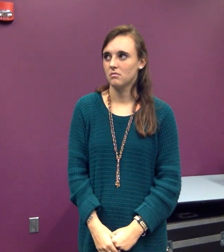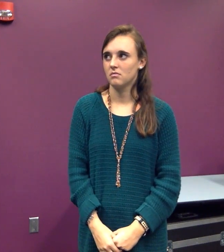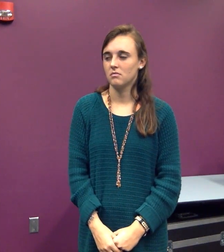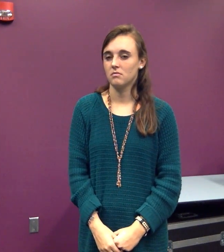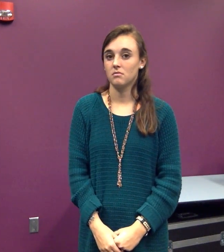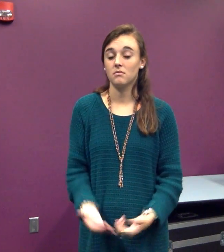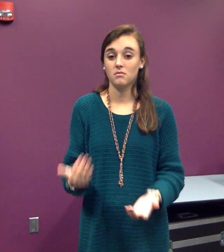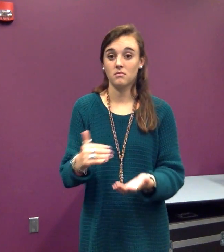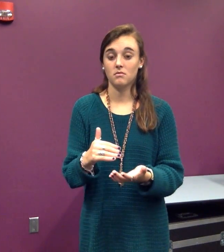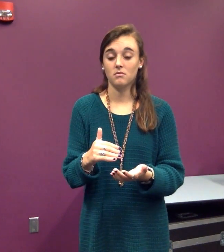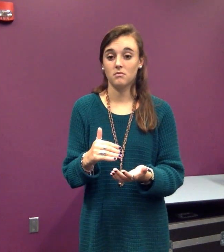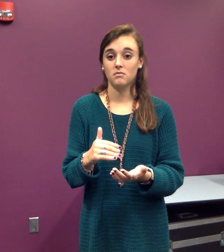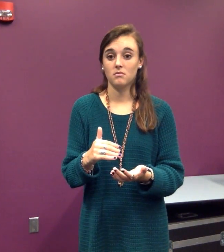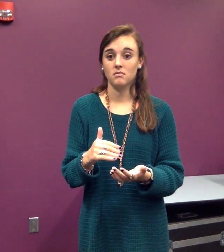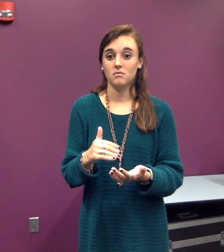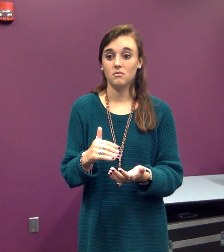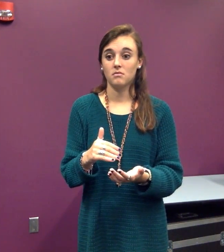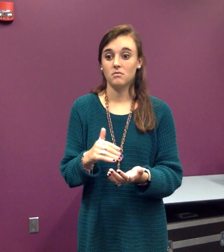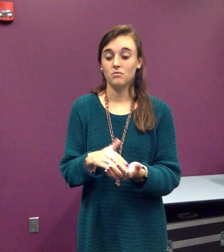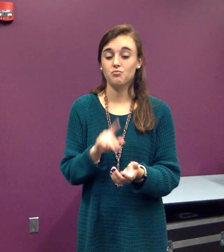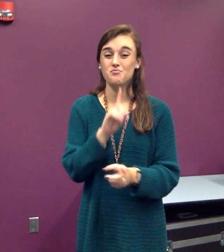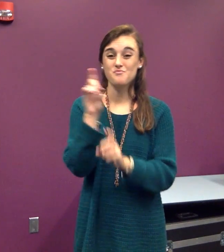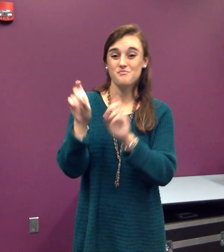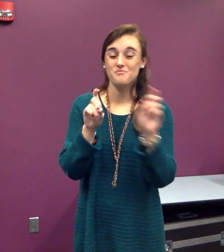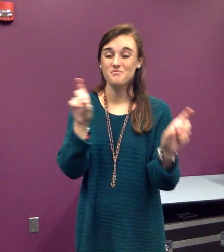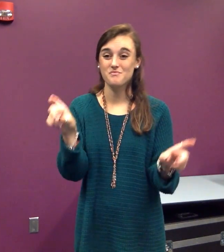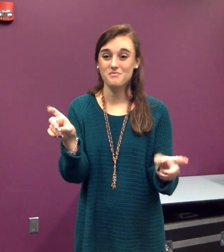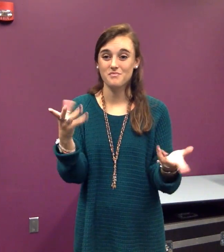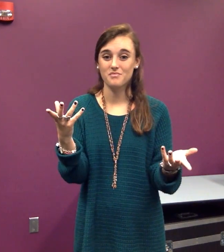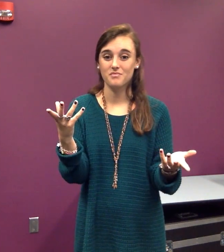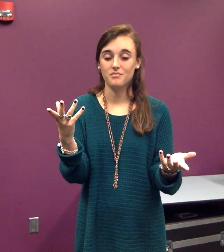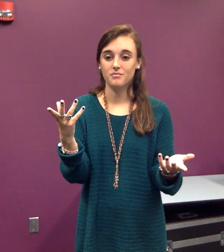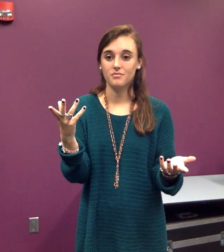Again, that question, Mrs. Pagano said you do not have to draw them 4 inches.